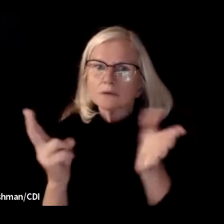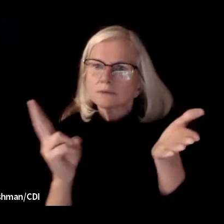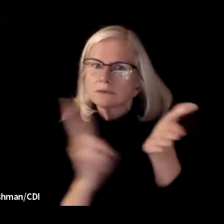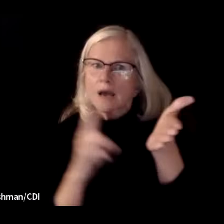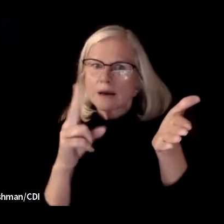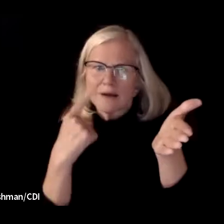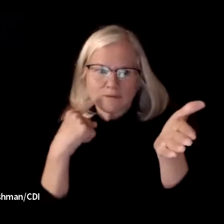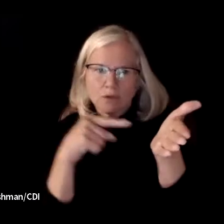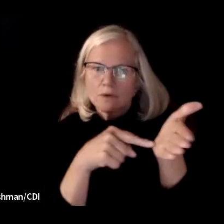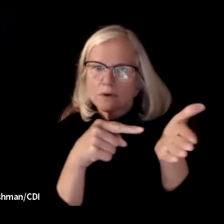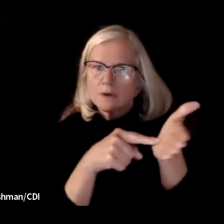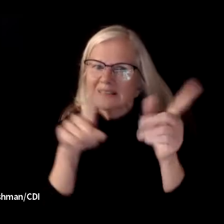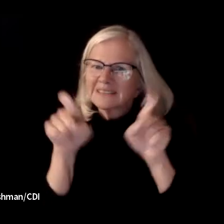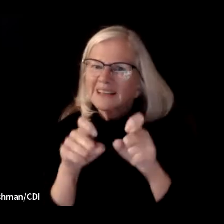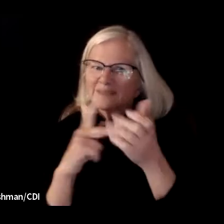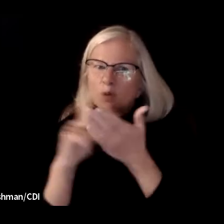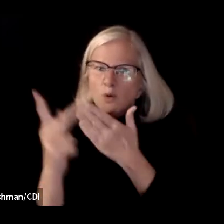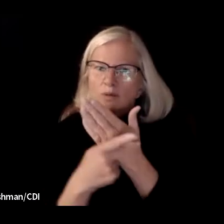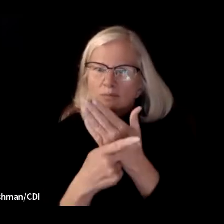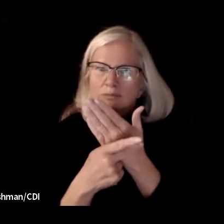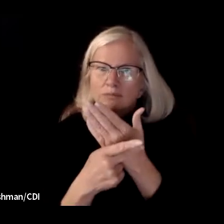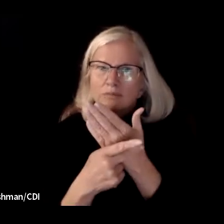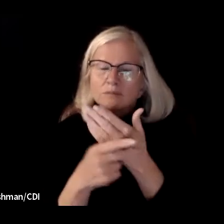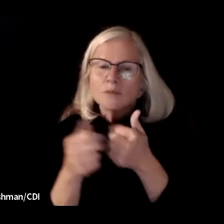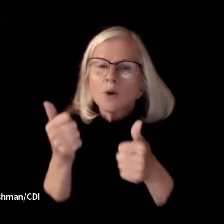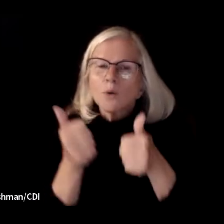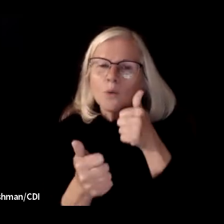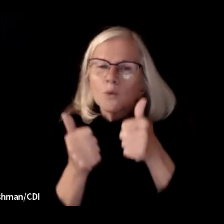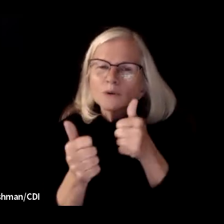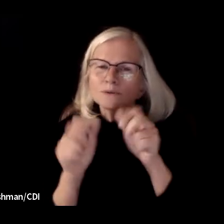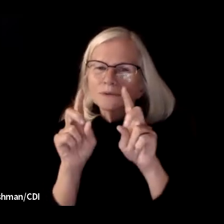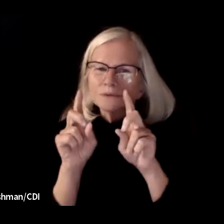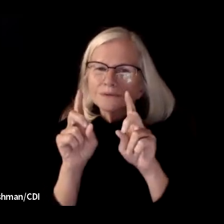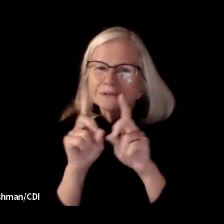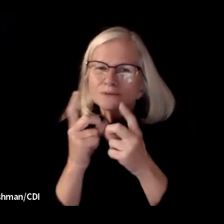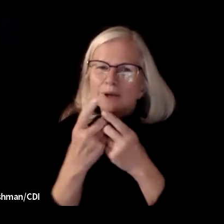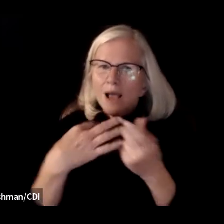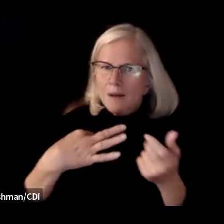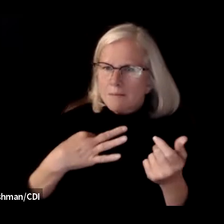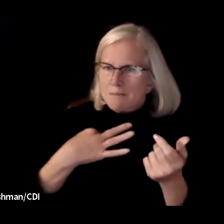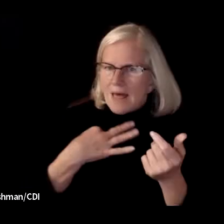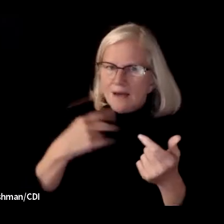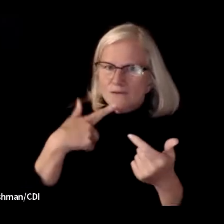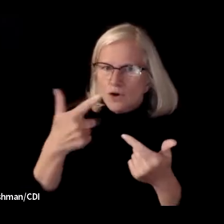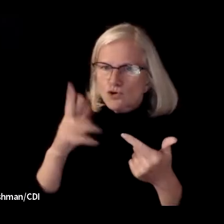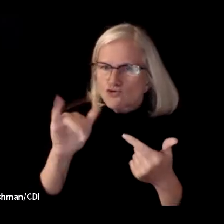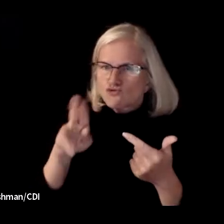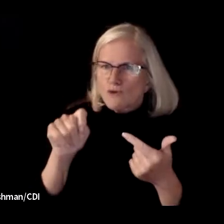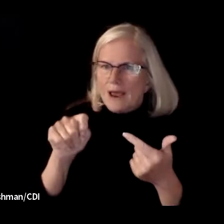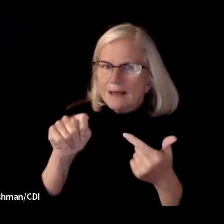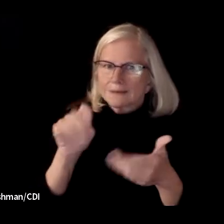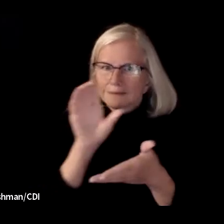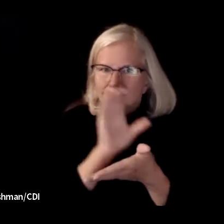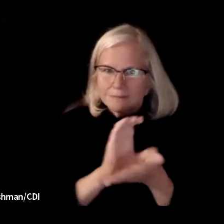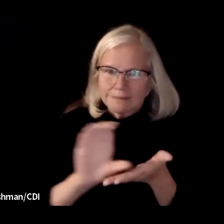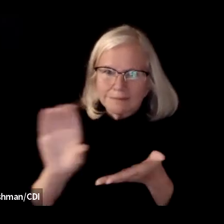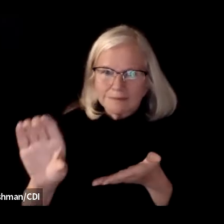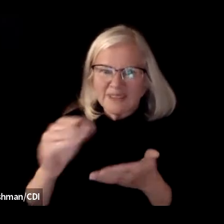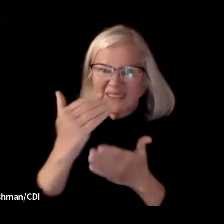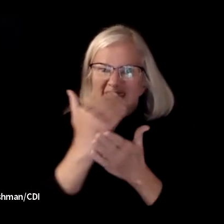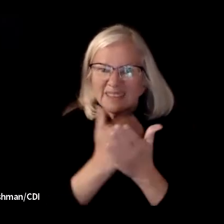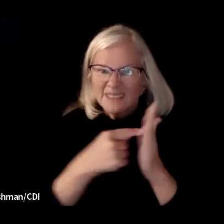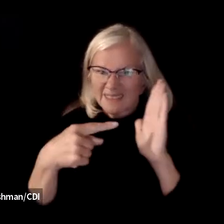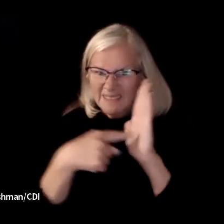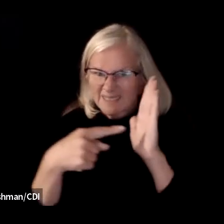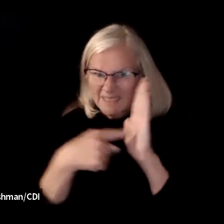have applied for grants. And if they're not listed on the MDE website, then they haven't availed themselves of those